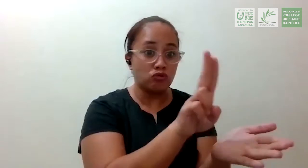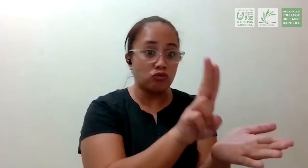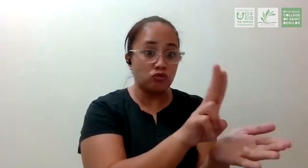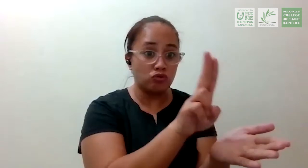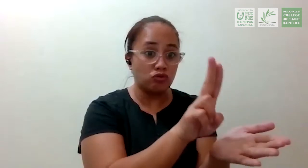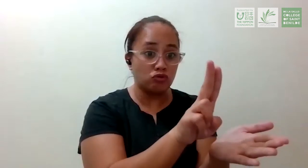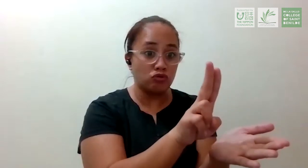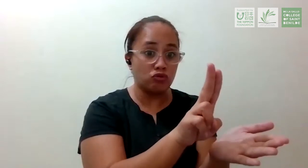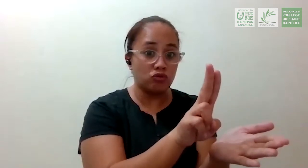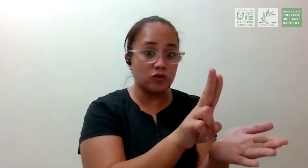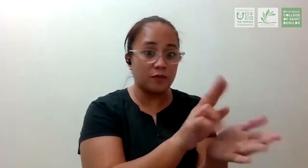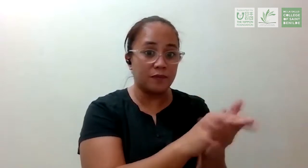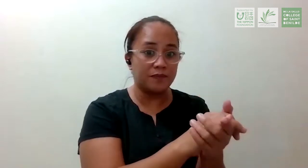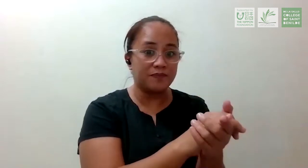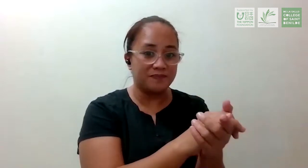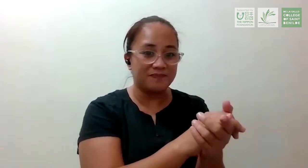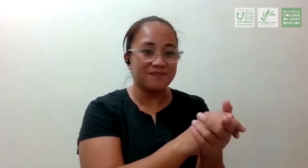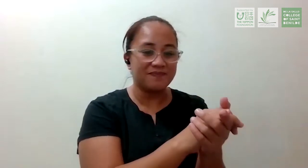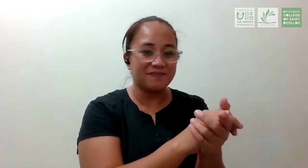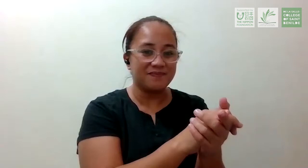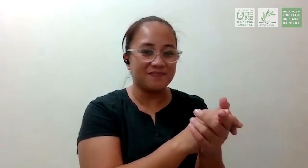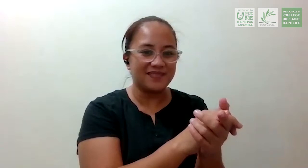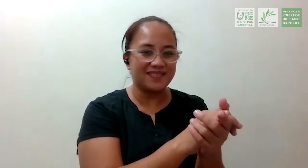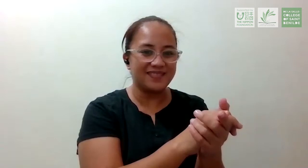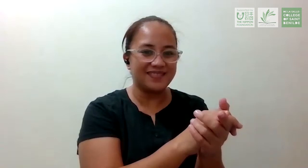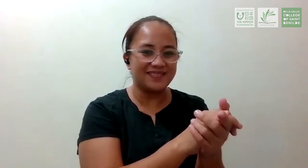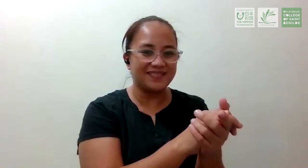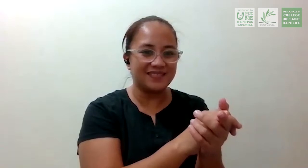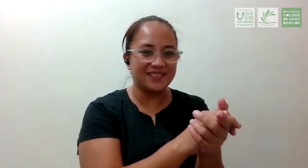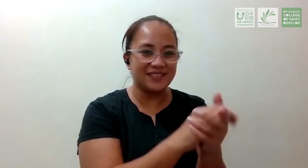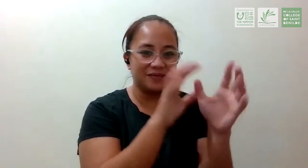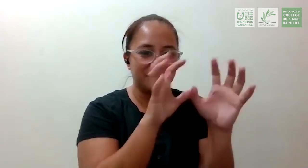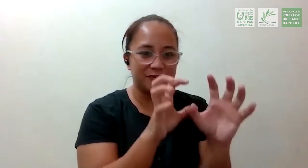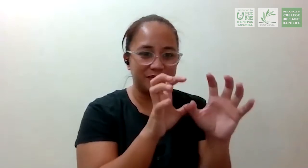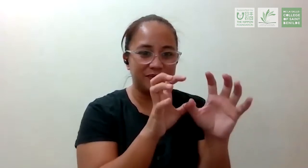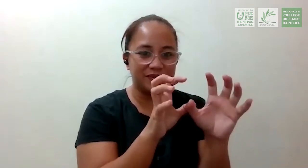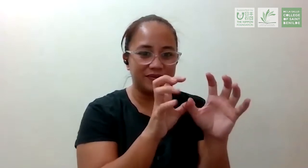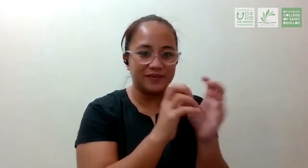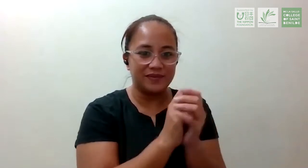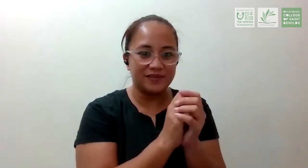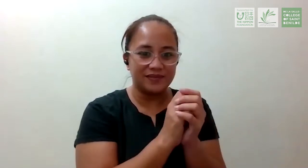little bit because the screen has frozen. So can we go back? Yeah.